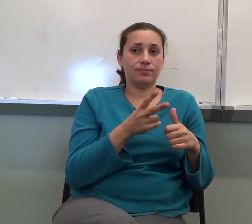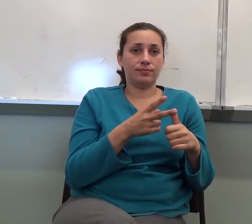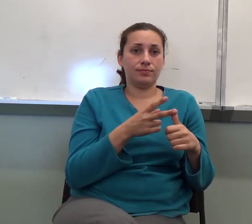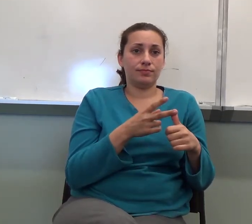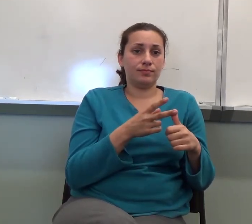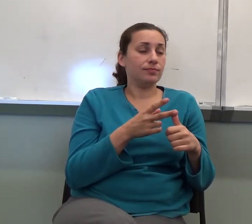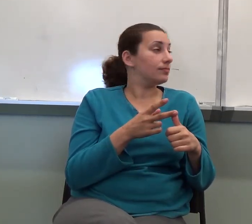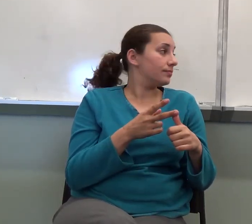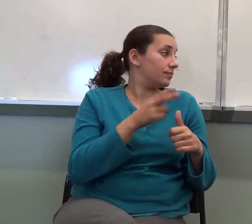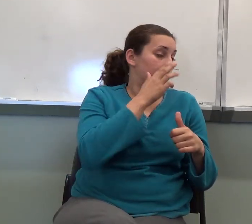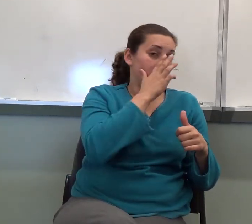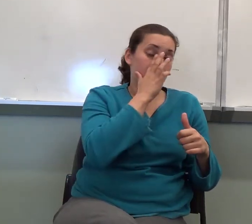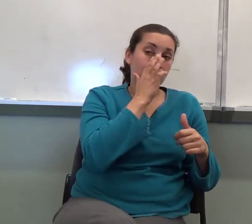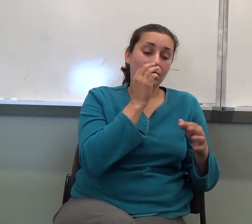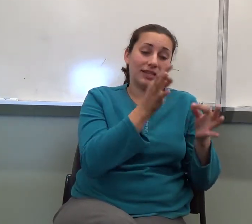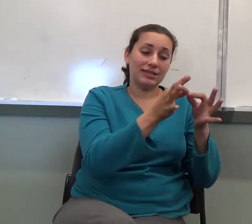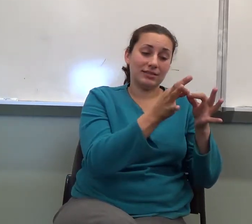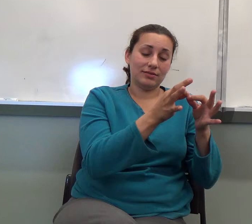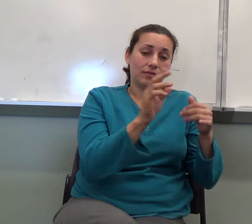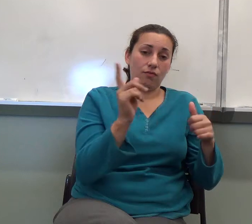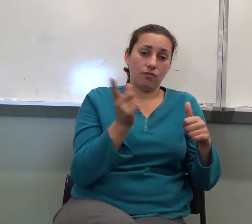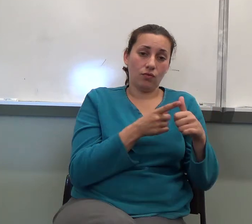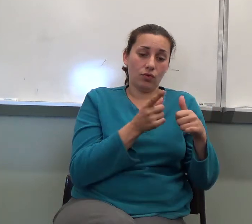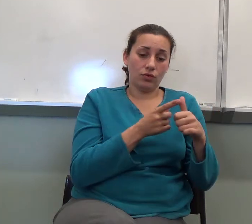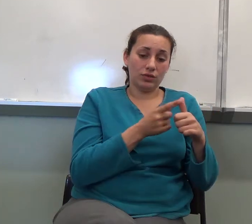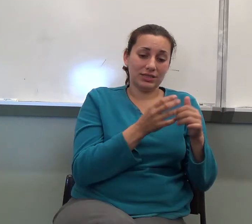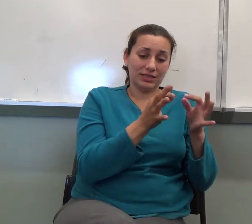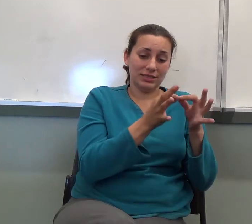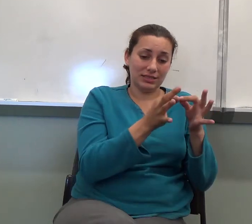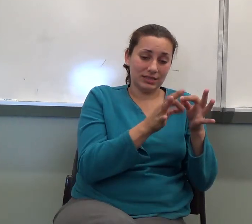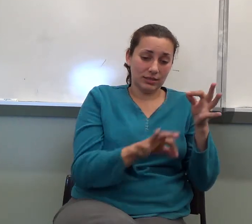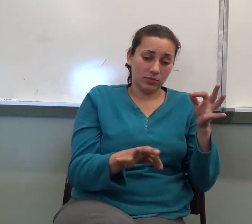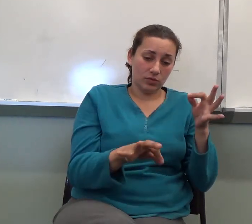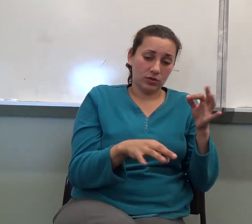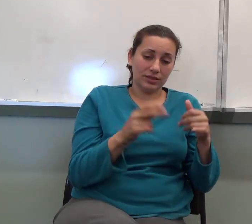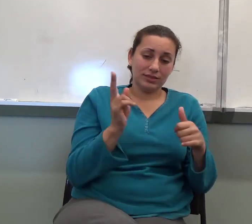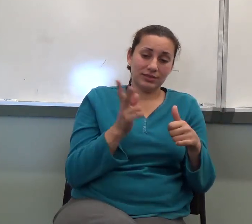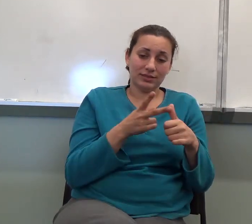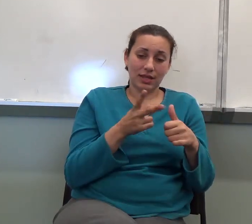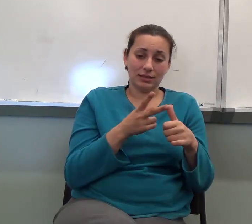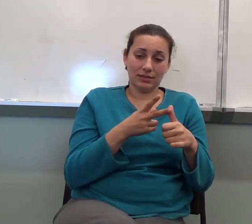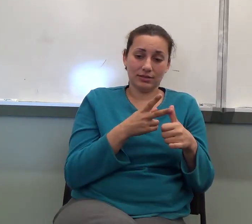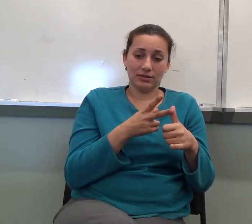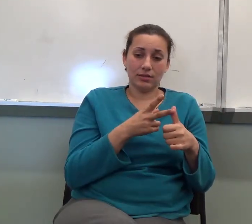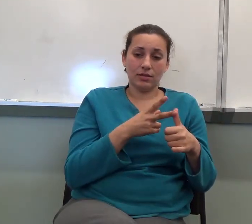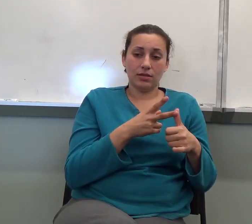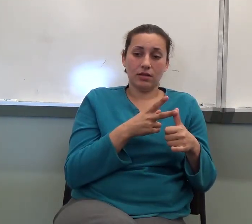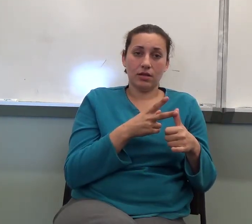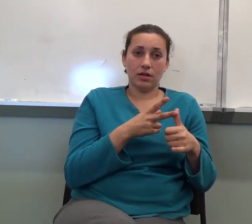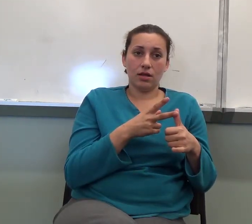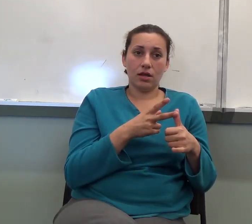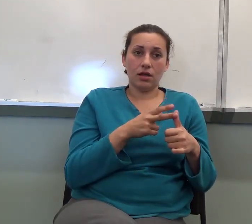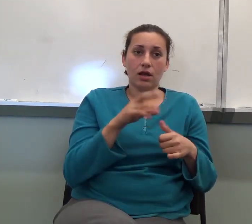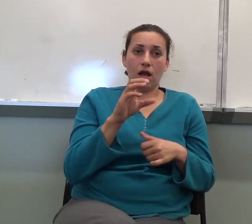The simple and compound. Excuse me. Simple interest.